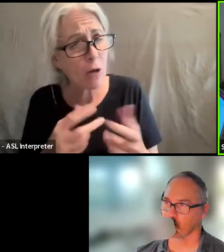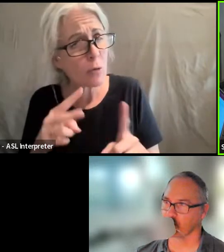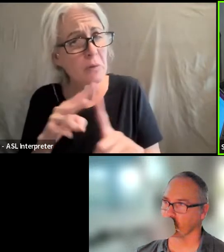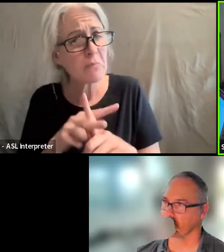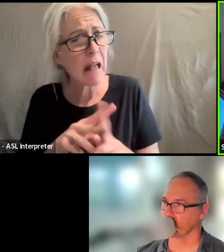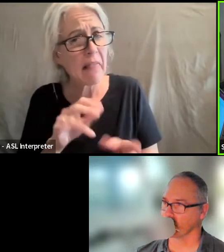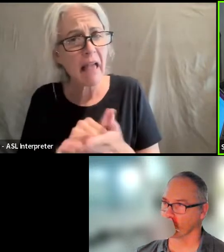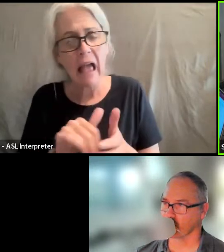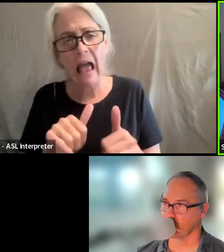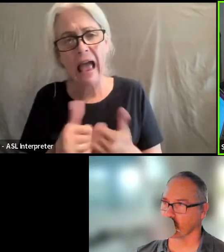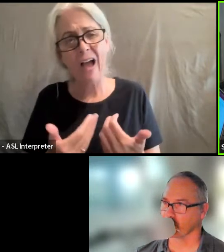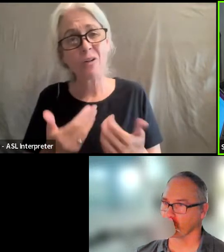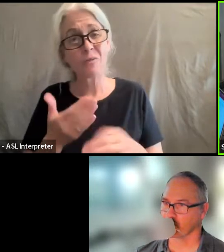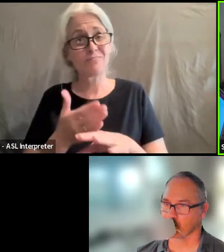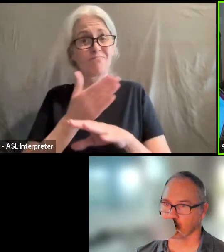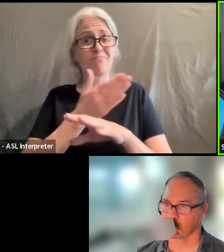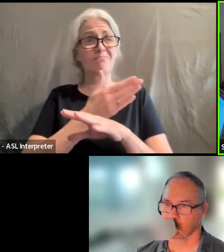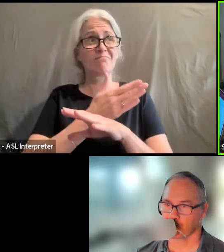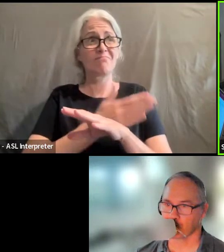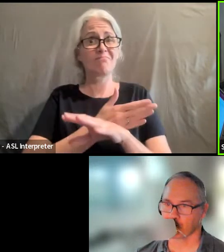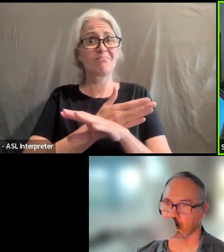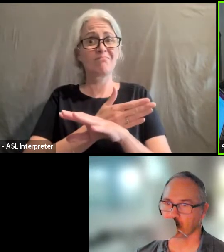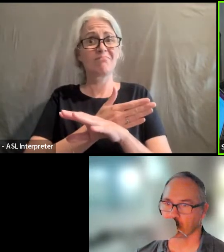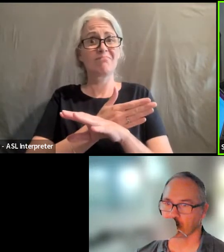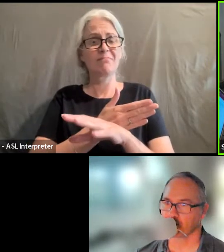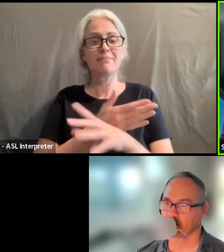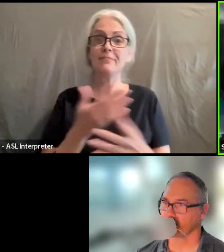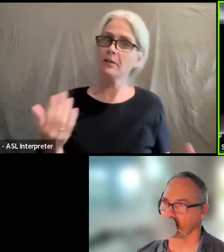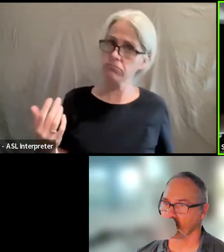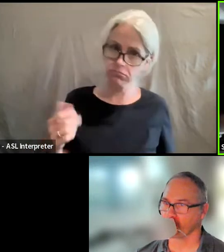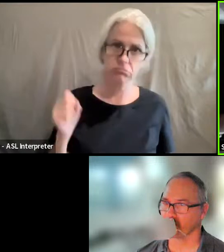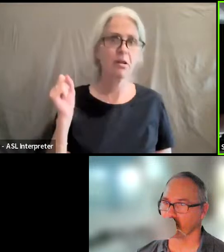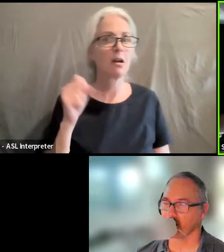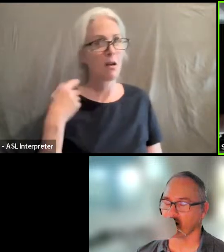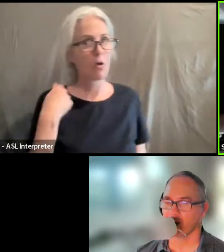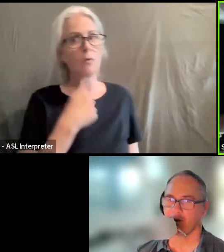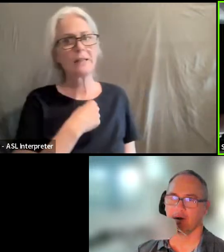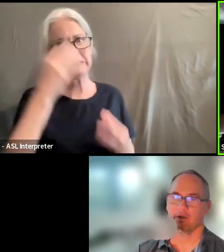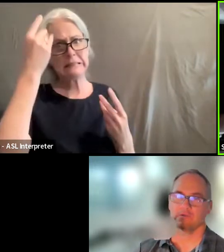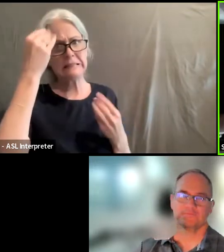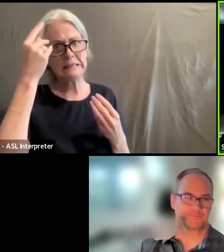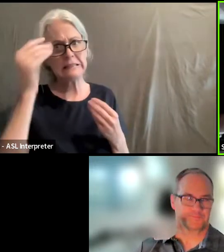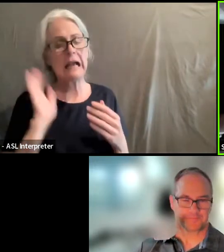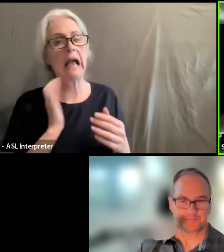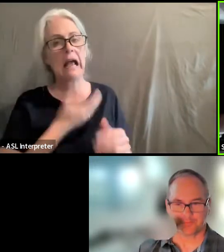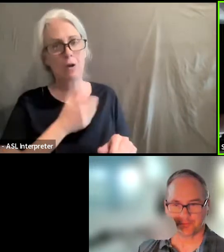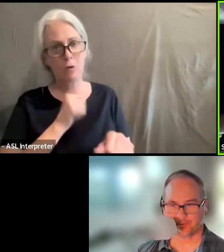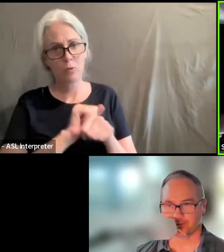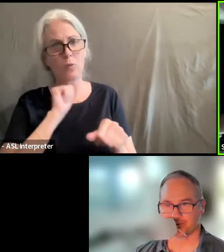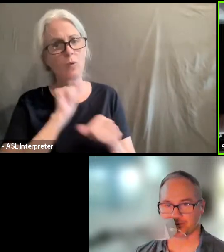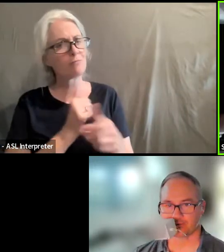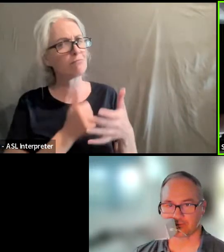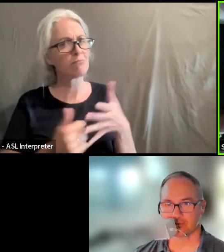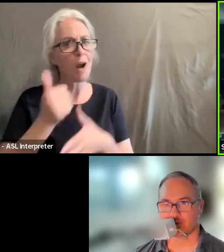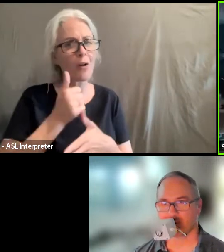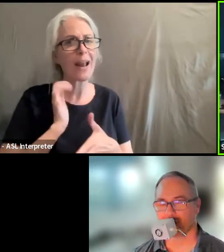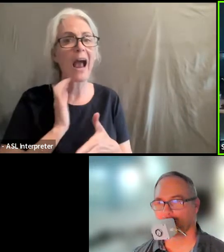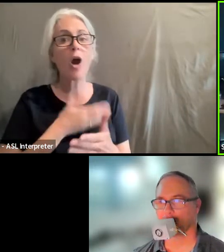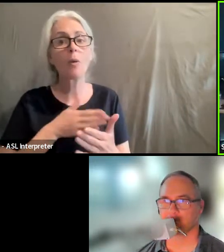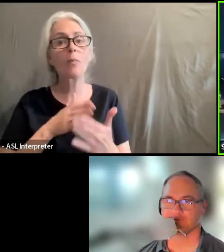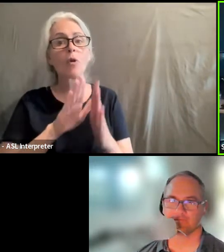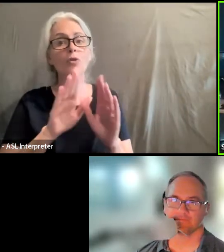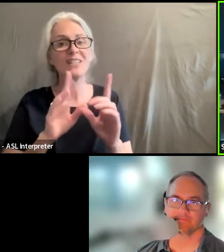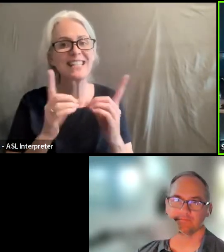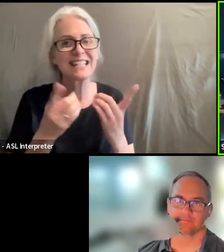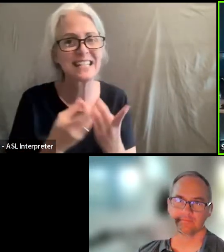to better? I mean, I think it's at the forefront of our this work. I mean, I think it's our approach as a district. It's